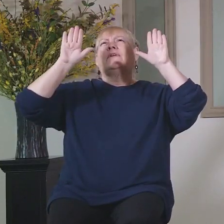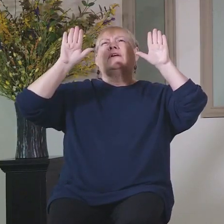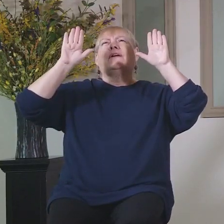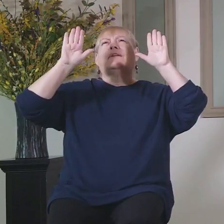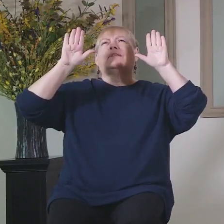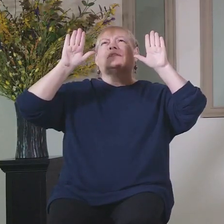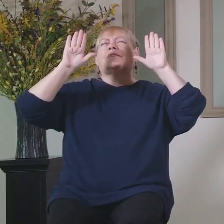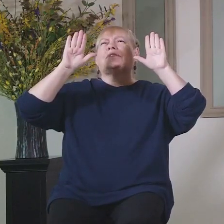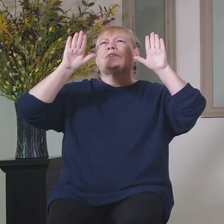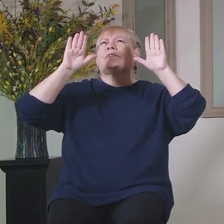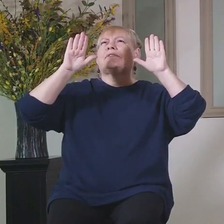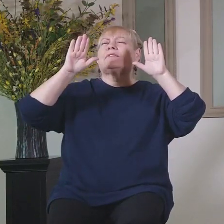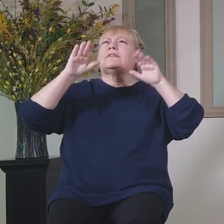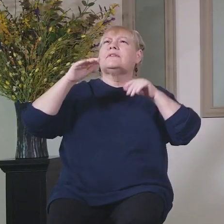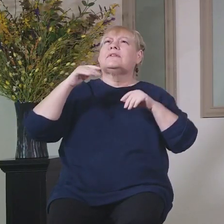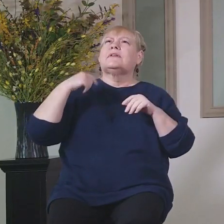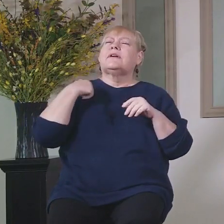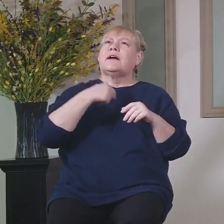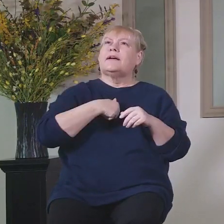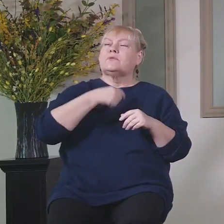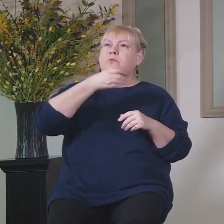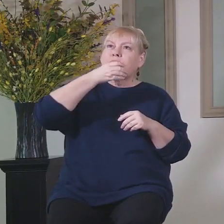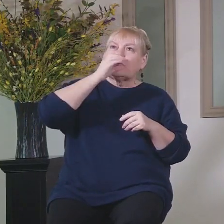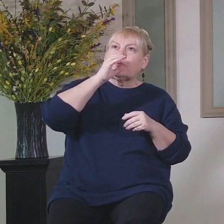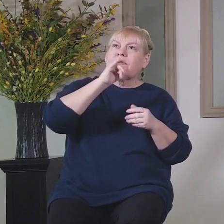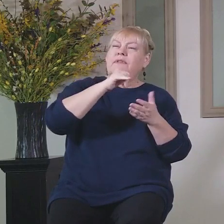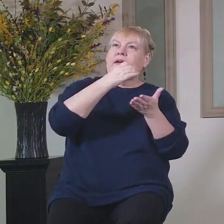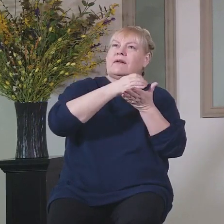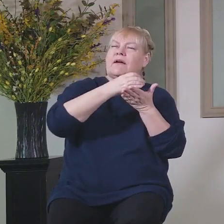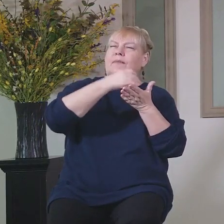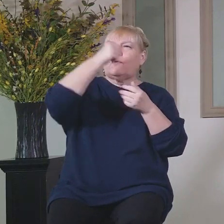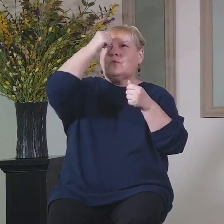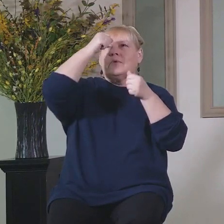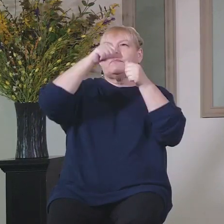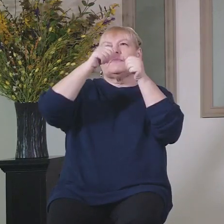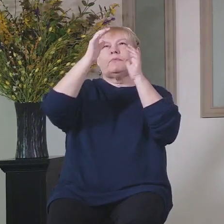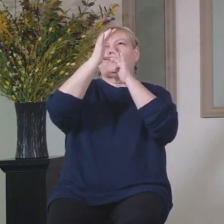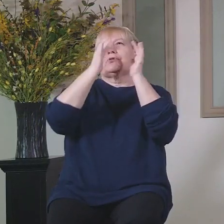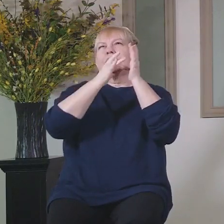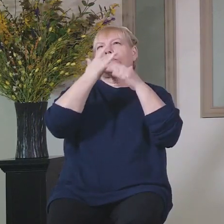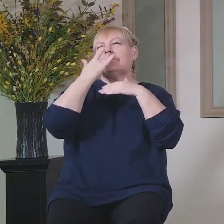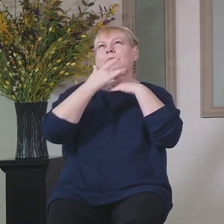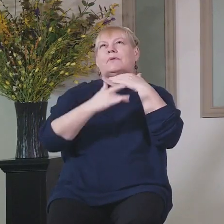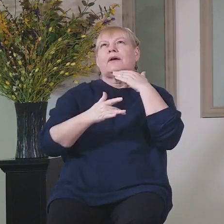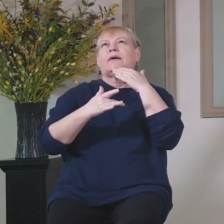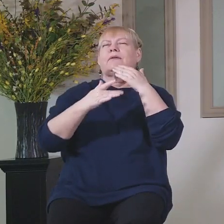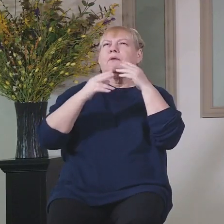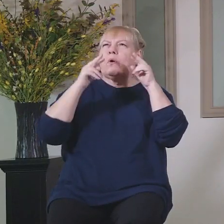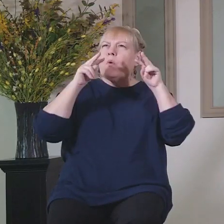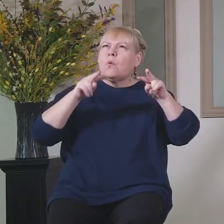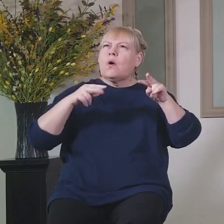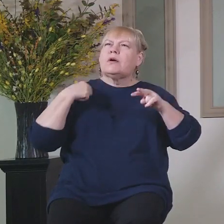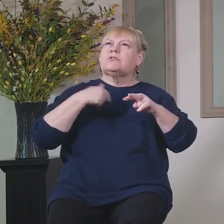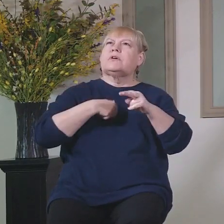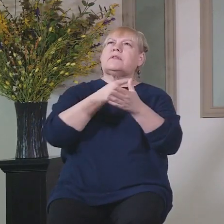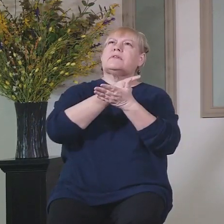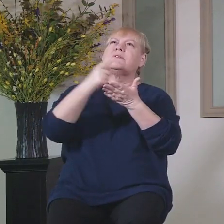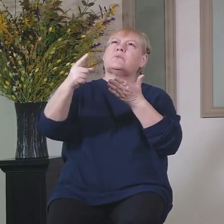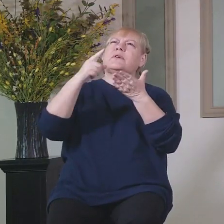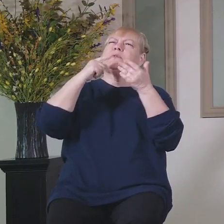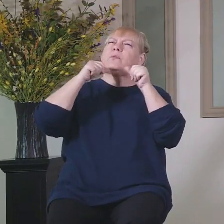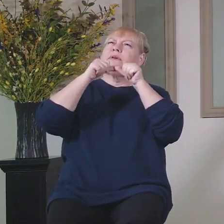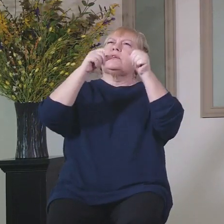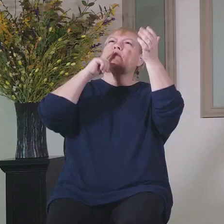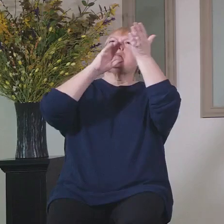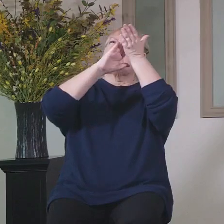made. As we take the blood, we ask that You just watch over us throughout this week as we continue to praise You.